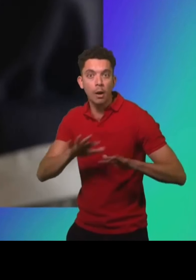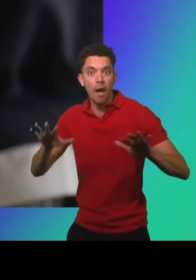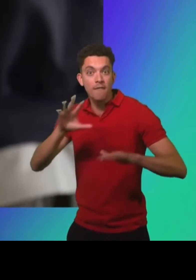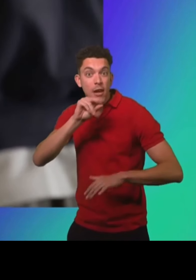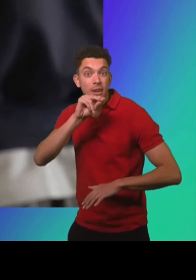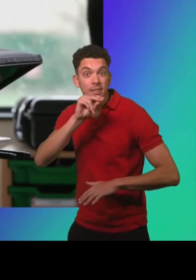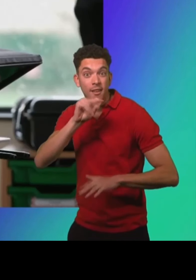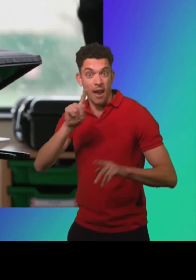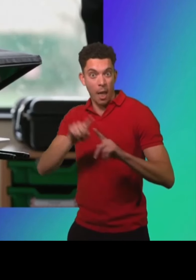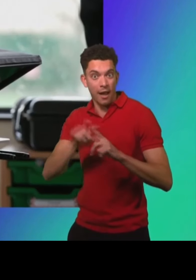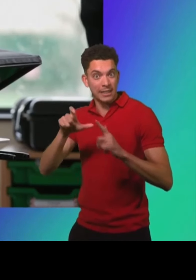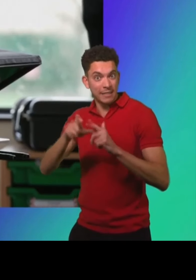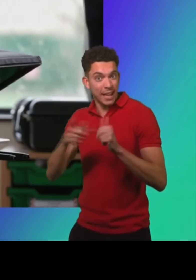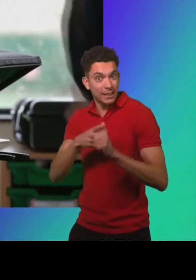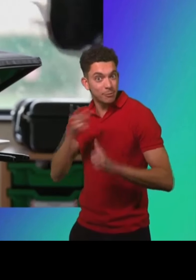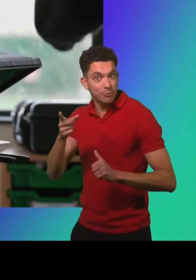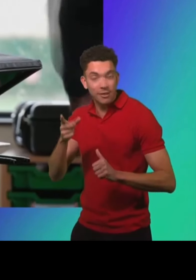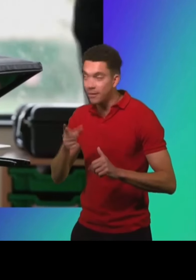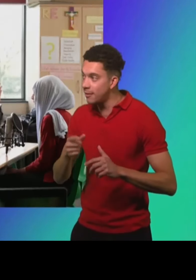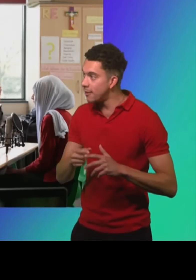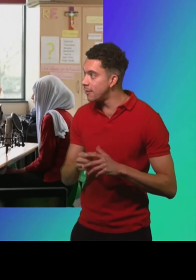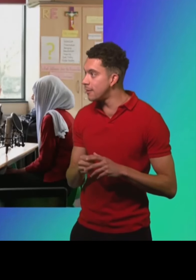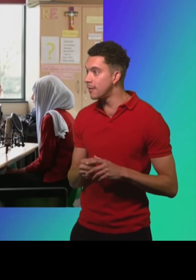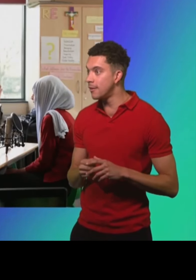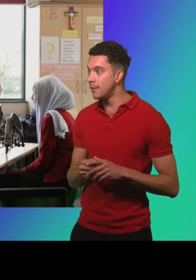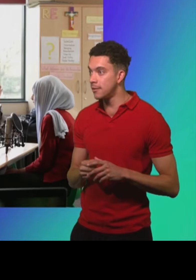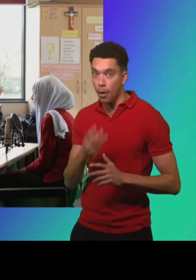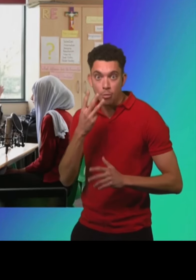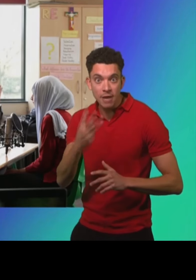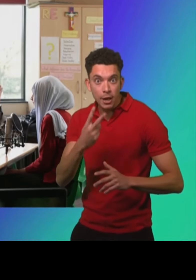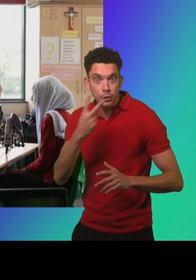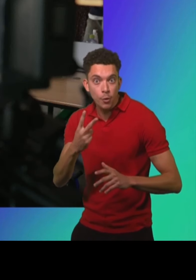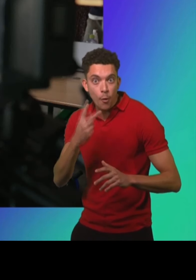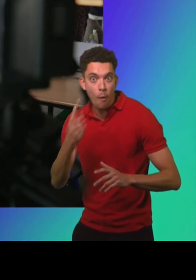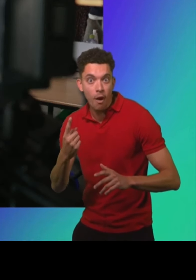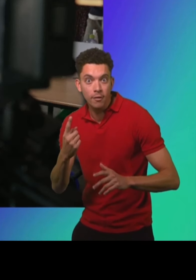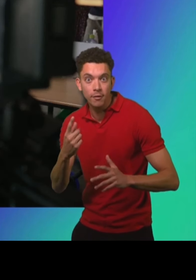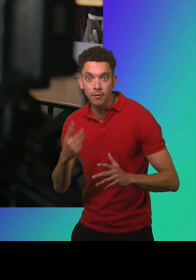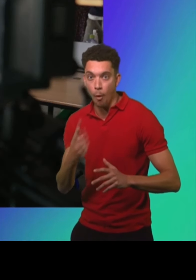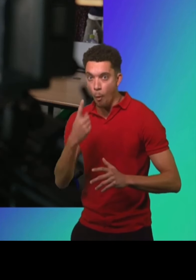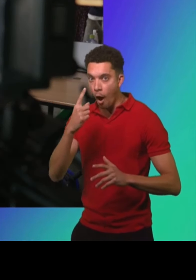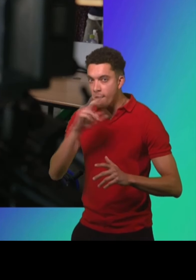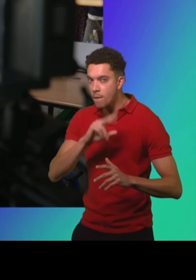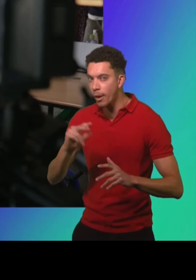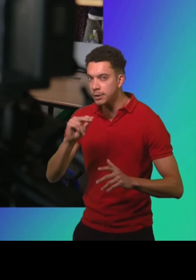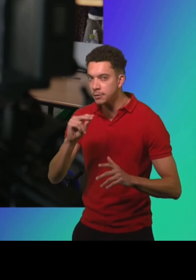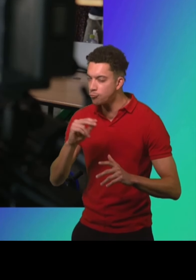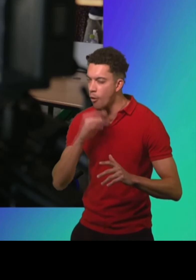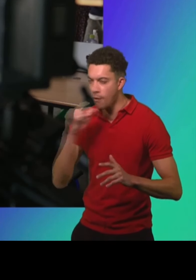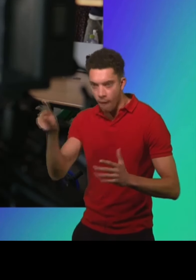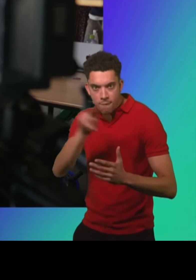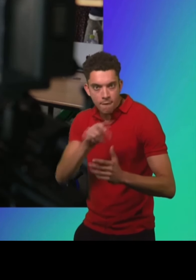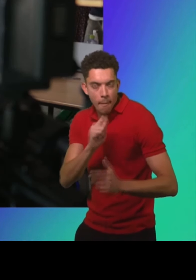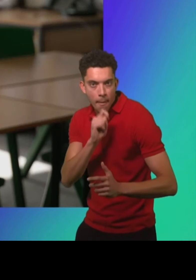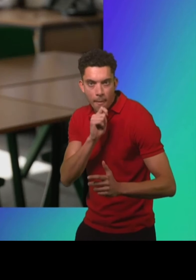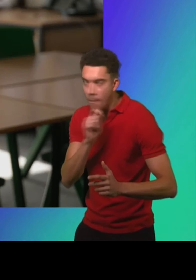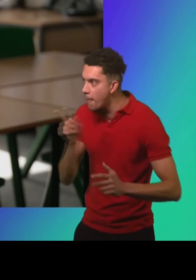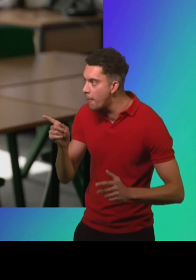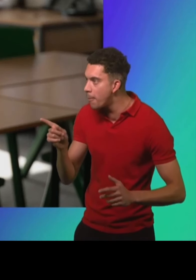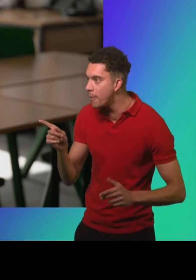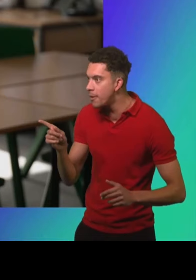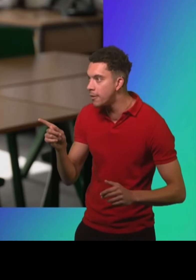narrators, just like Sir David Attenborough. 3, 2, 1. But one voice alone is not enough. They were